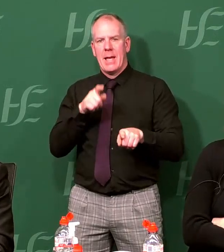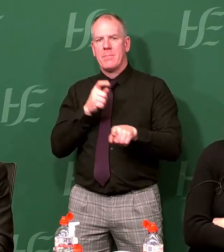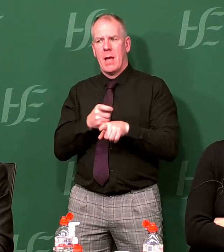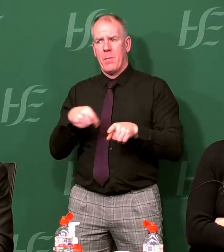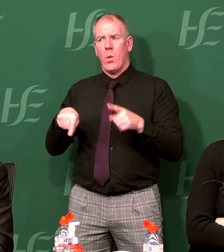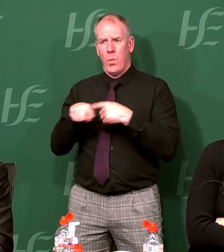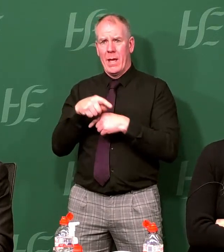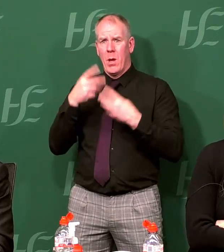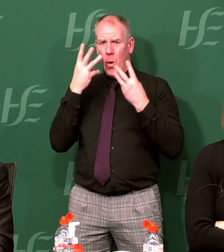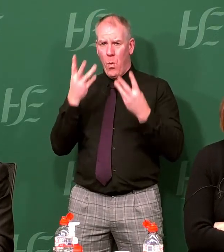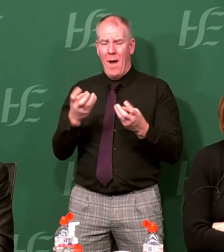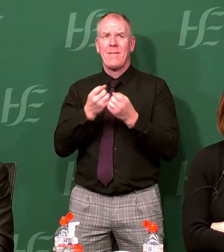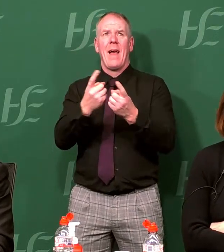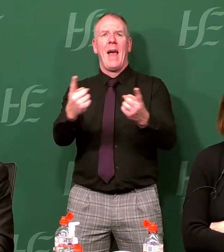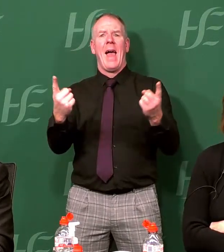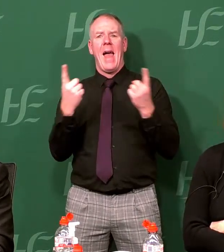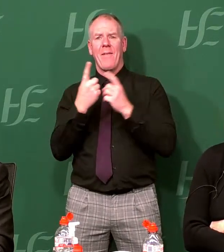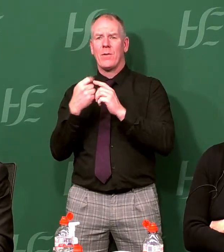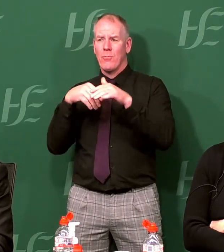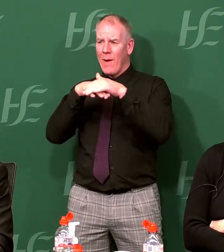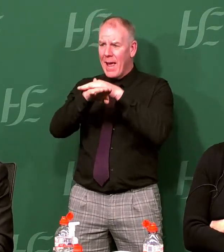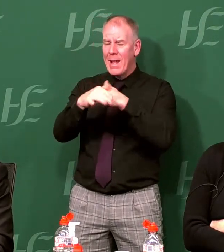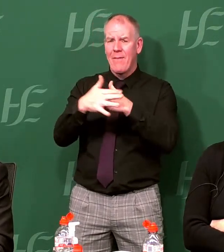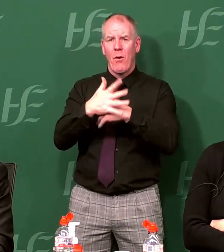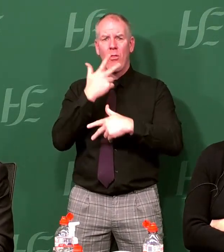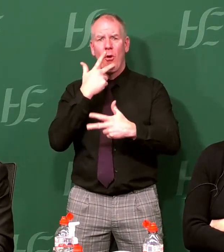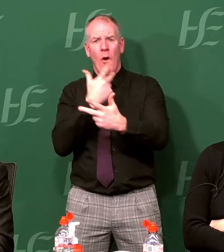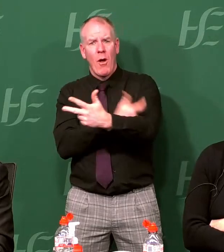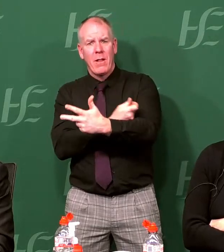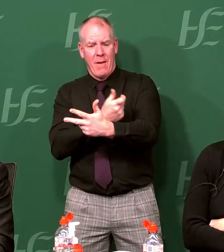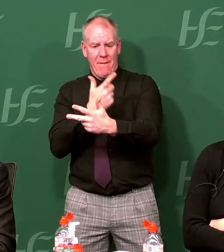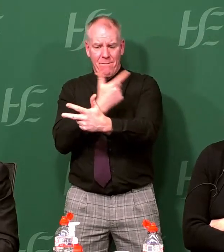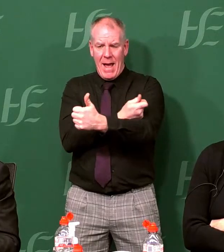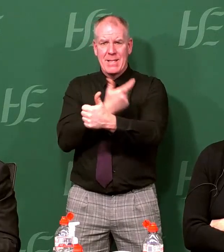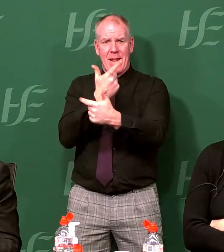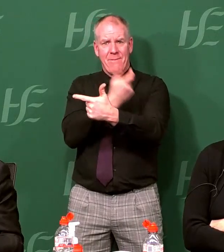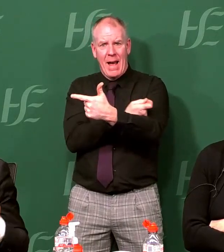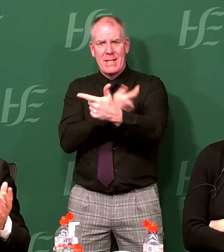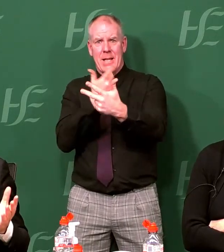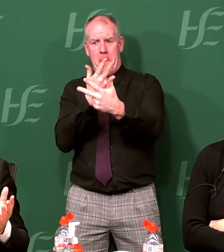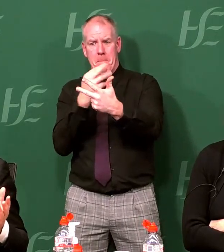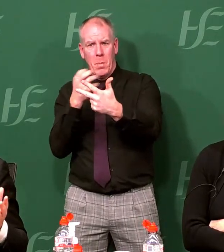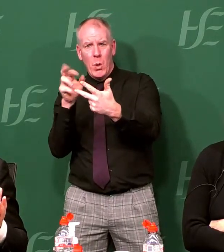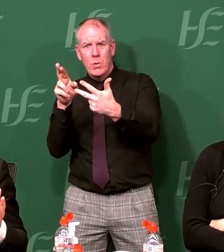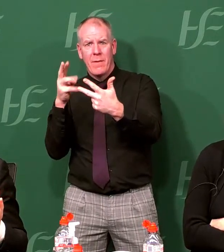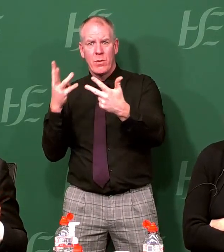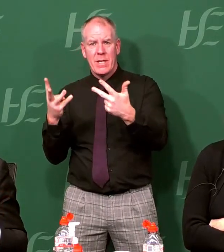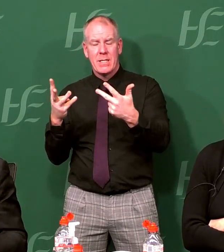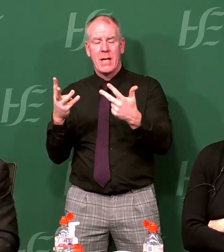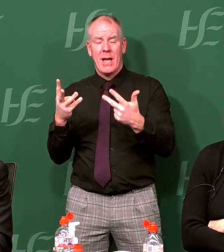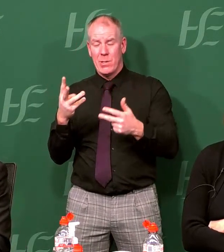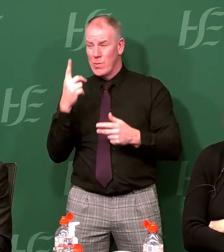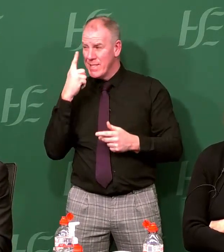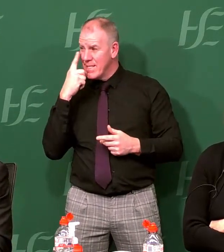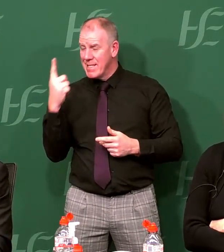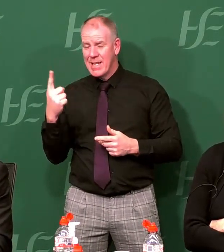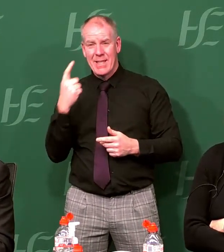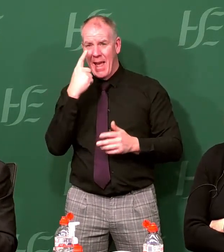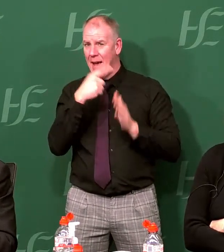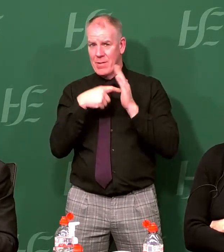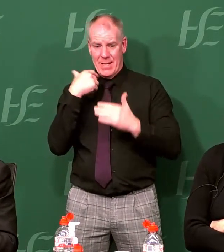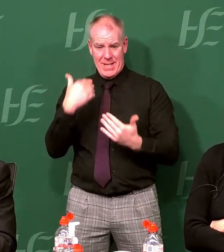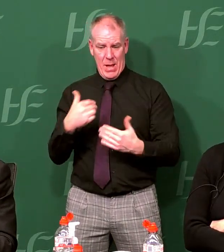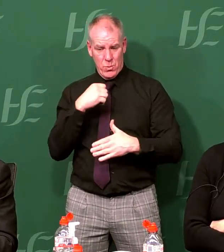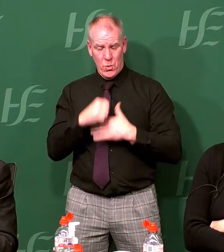to everybody, come forward for your vaccination, come forward for your booster. It's really important. You've heard the medical evidence here today.